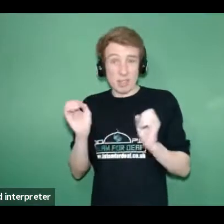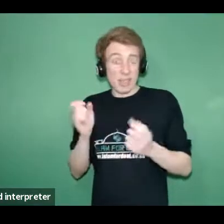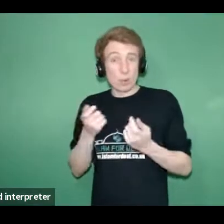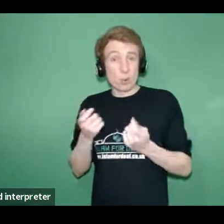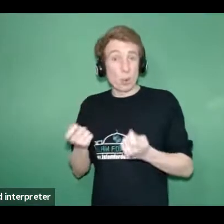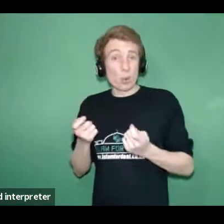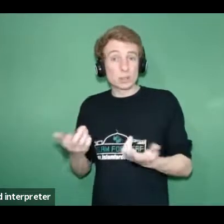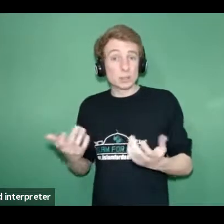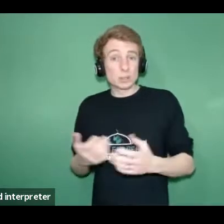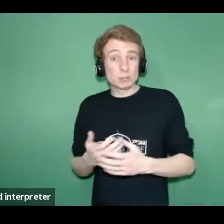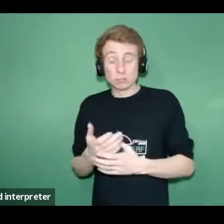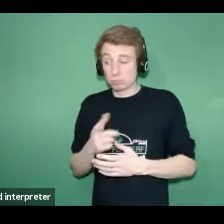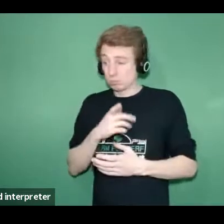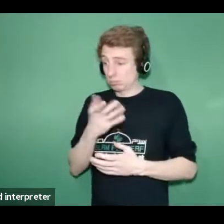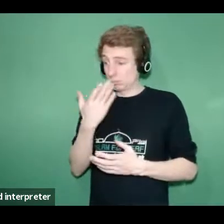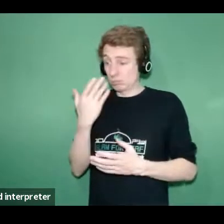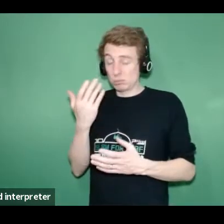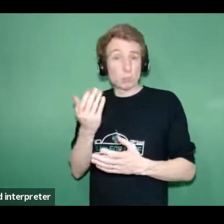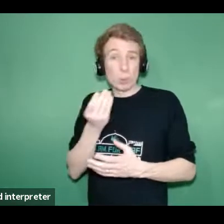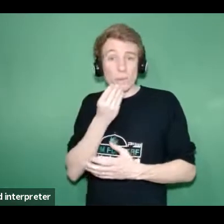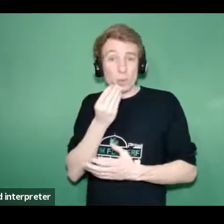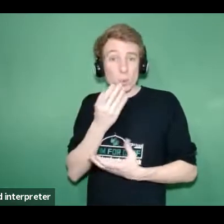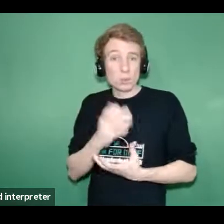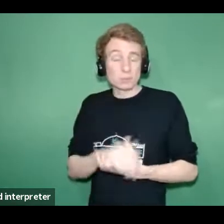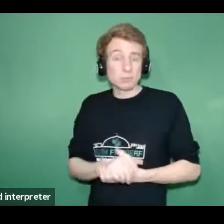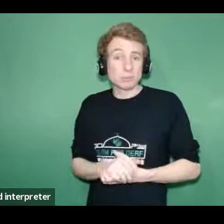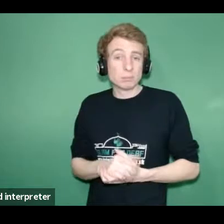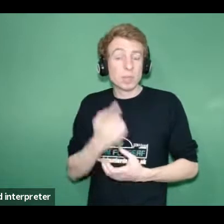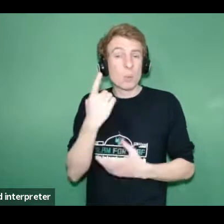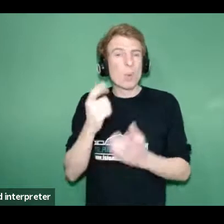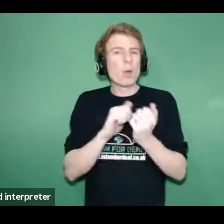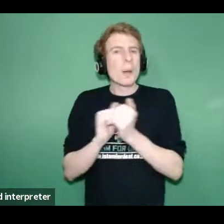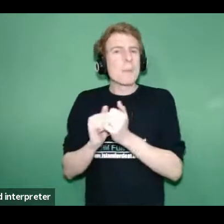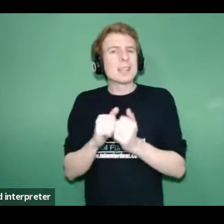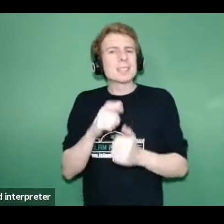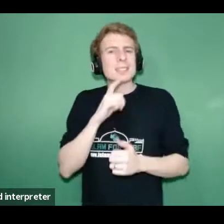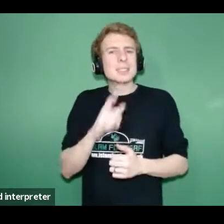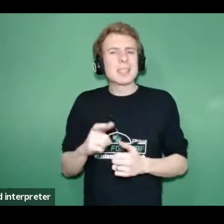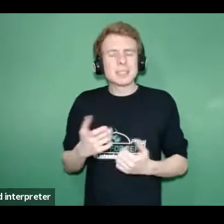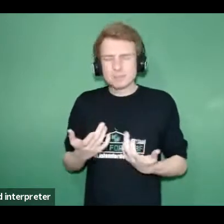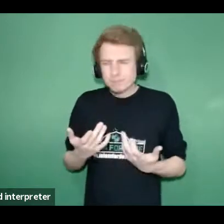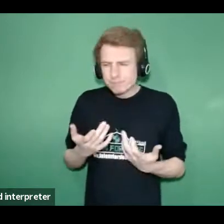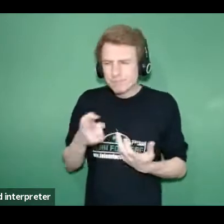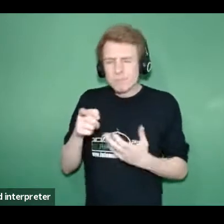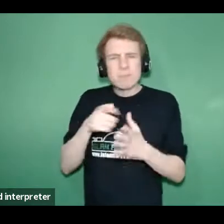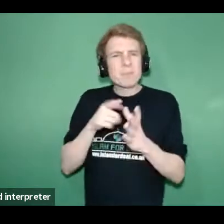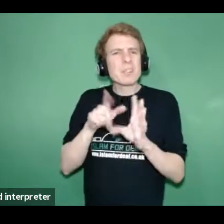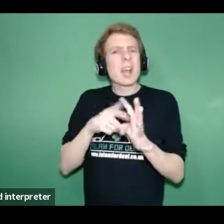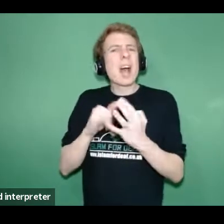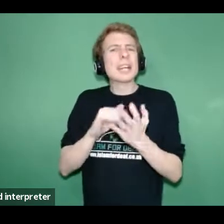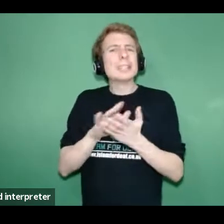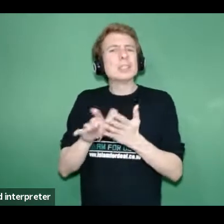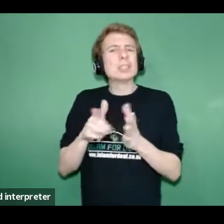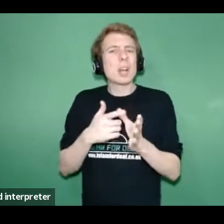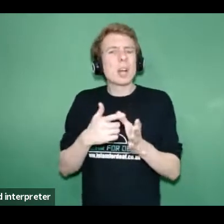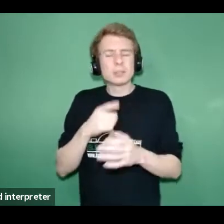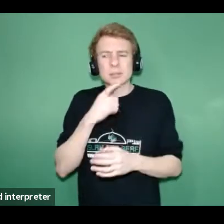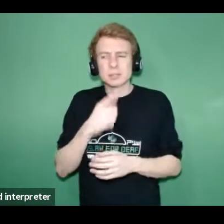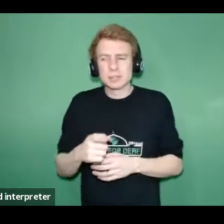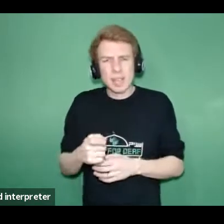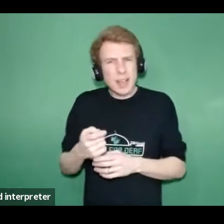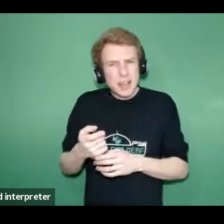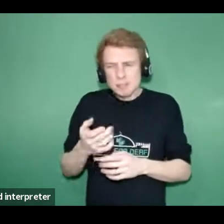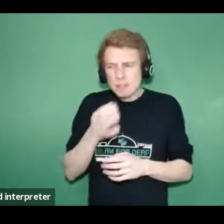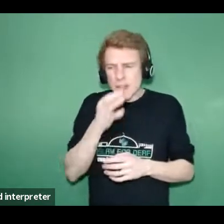of the companions, he asked Aisha, he said, "What was the food that you used to eat at the time of the Prophet, peace and blessings